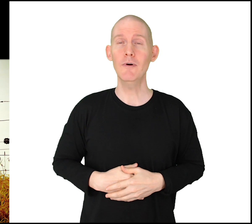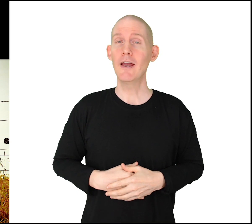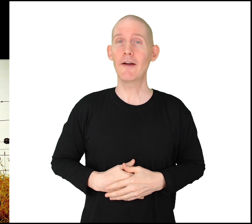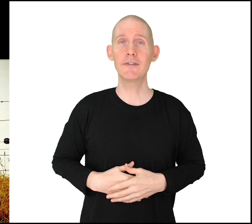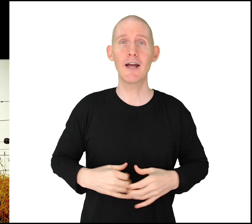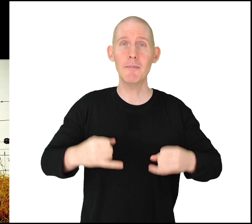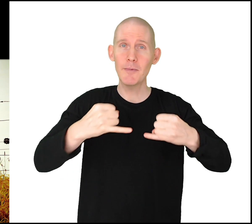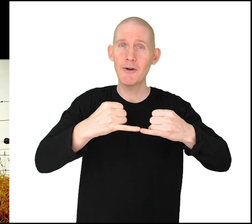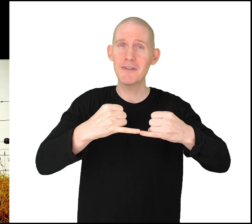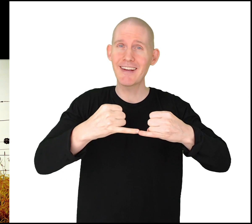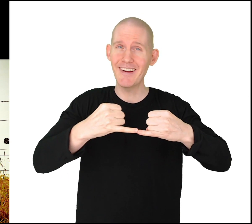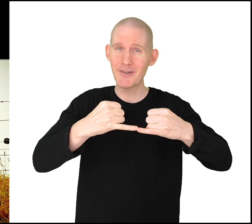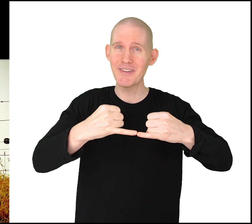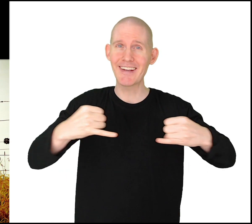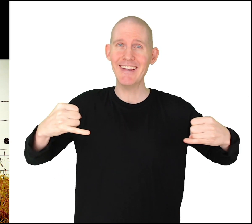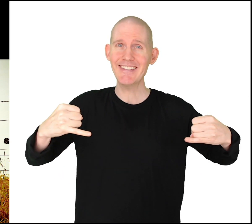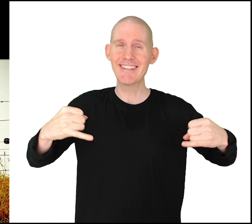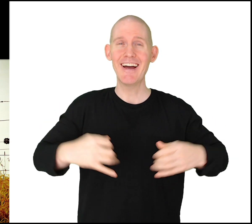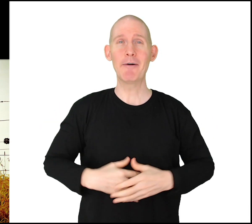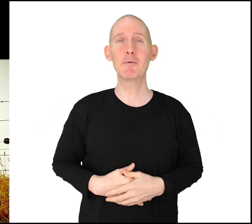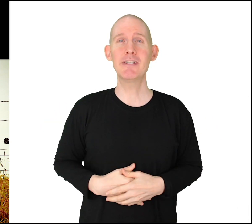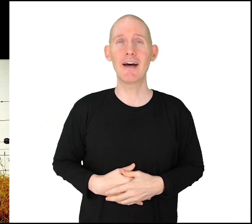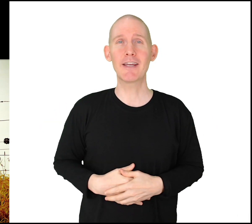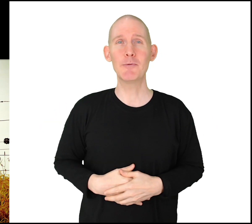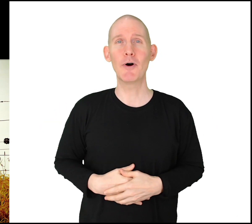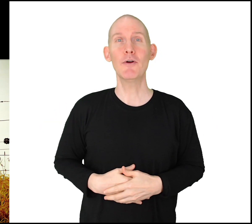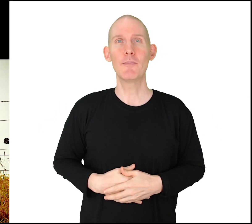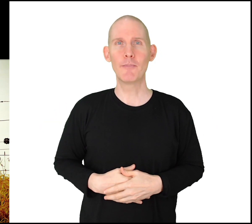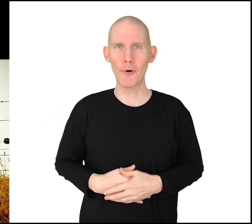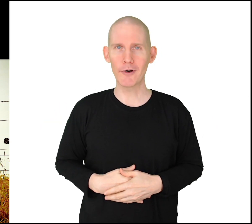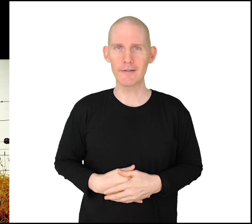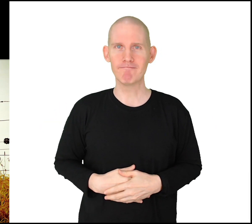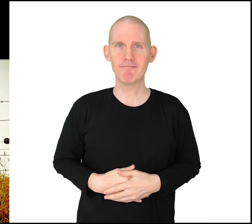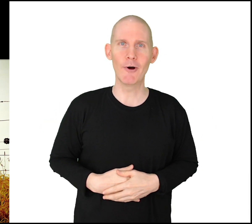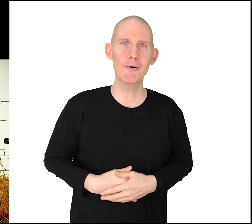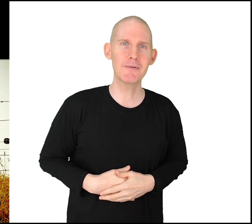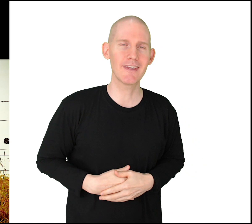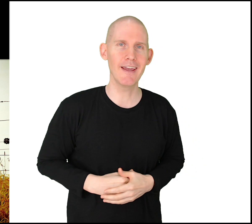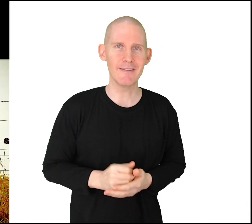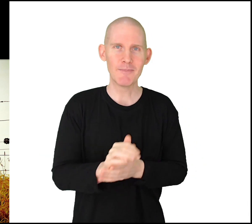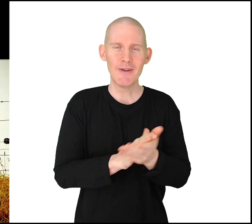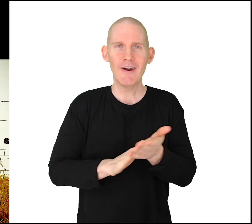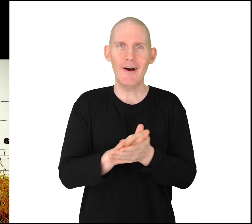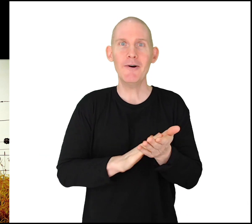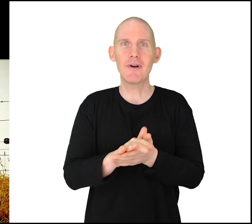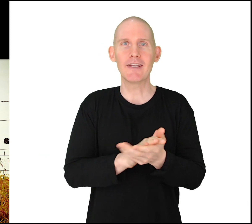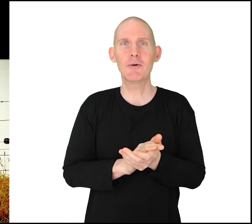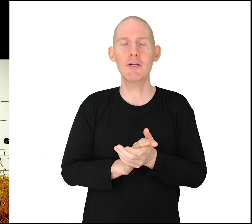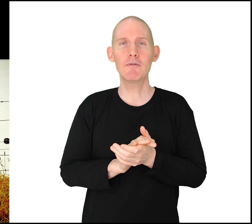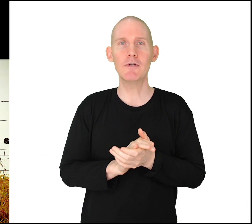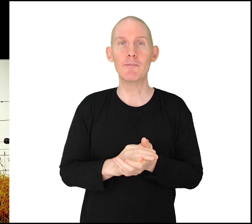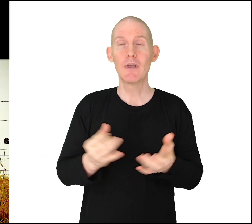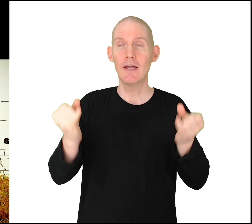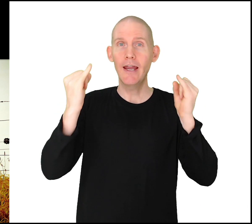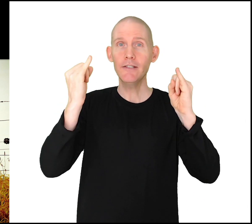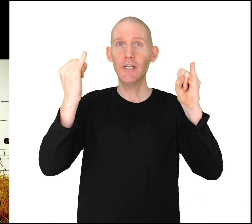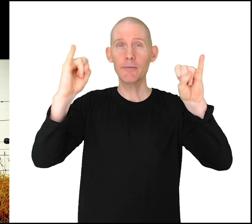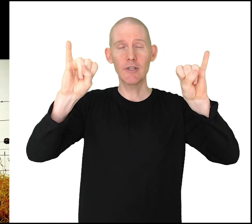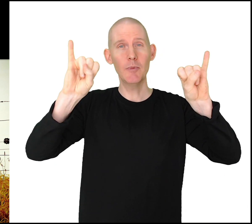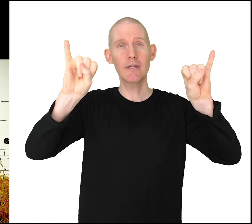every time I'm going like this, I'm going to be talking about border. Okay. All right, quick review. Hand shape's going to be the